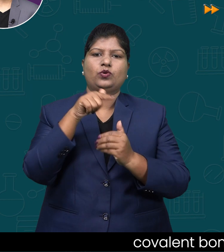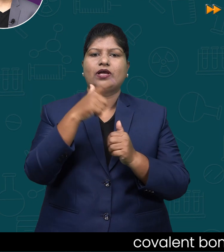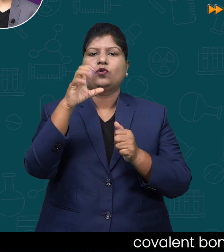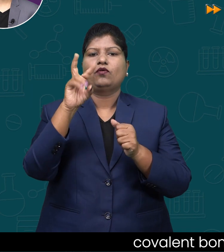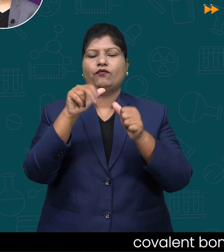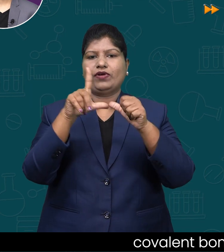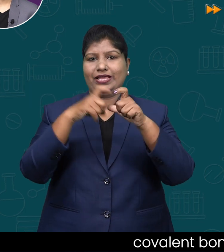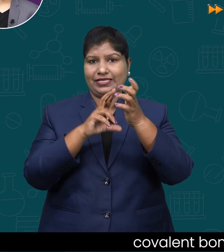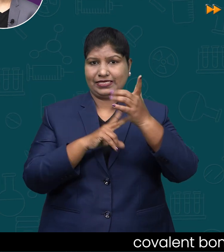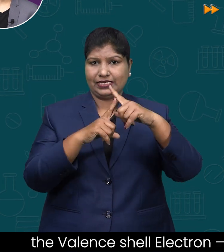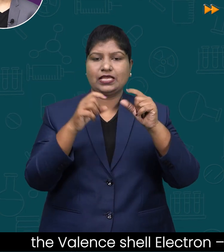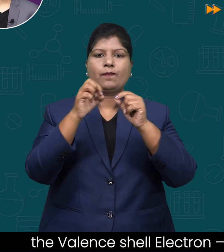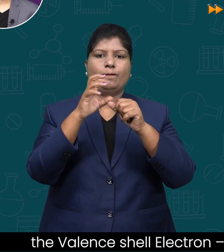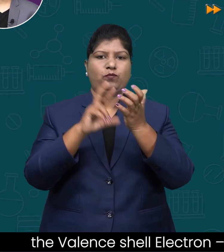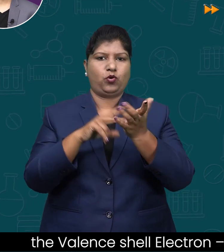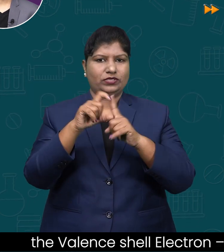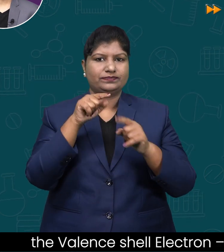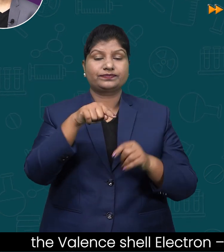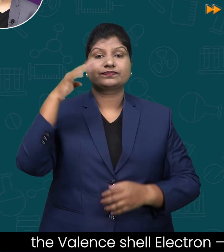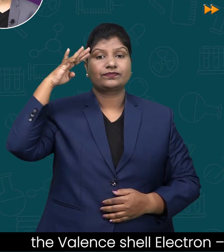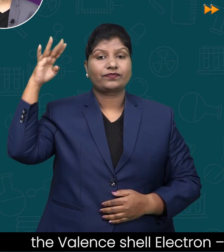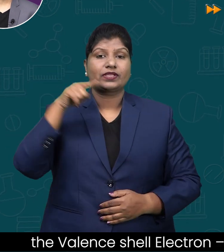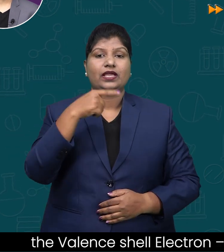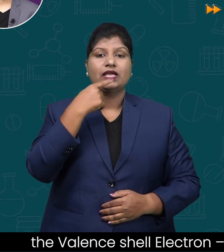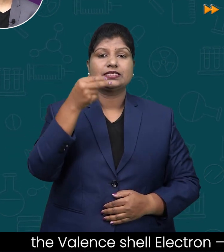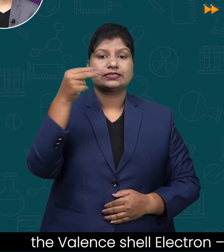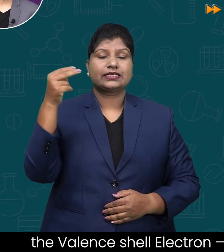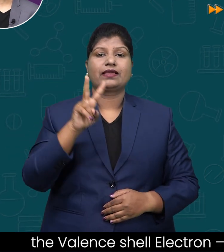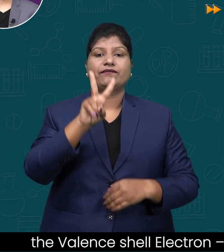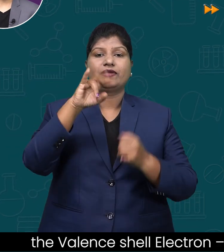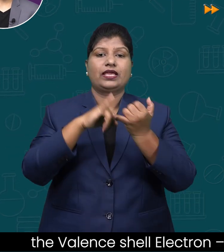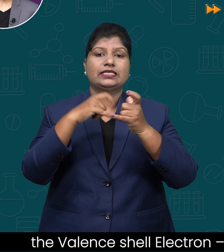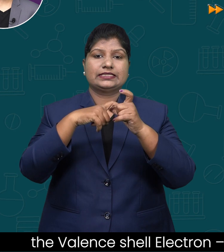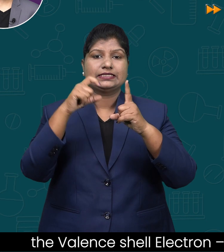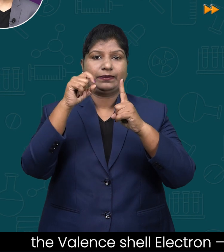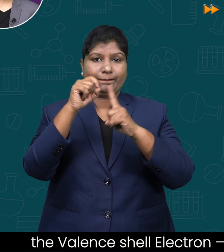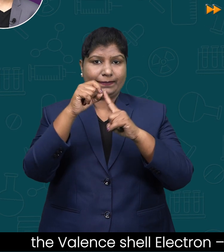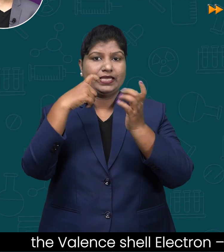bonds. A theory called the valence shell electron pair repulsion theory,